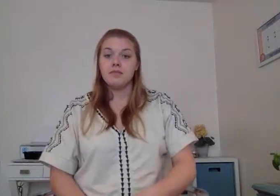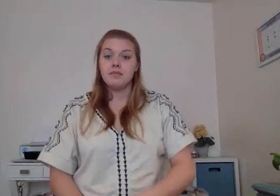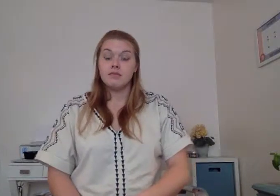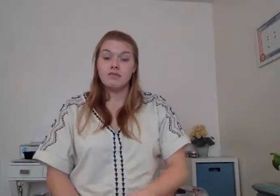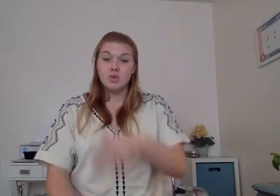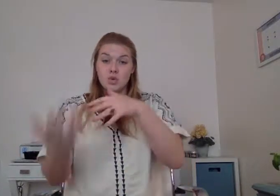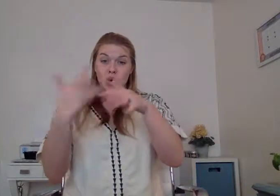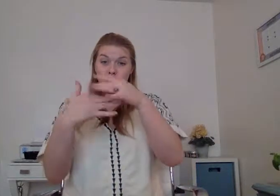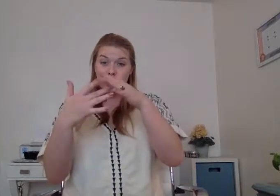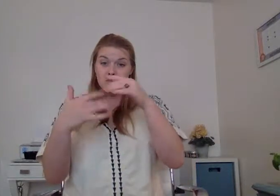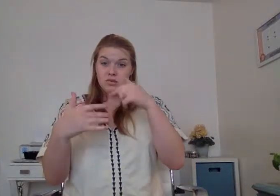men.